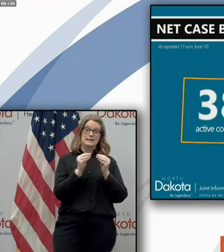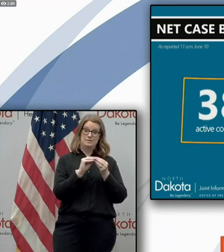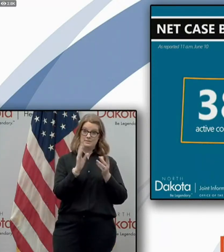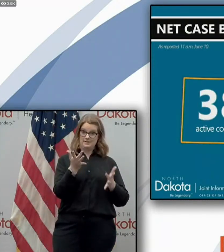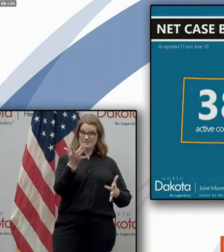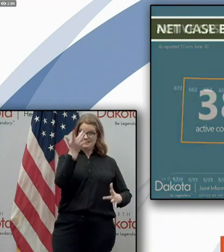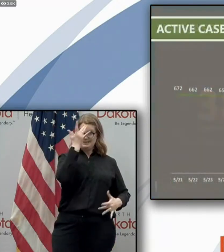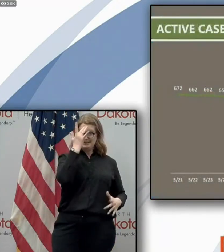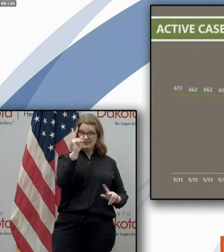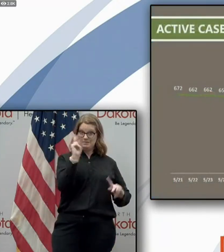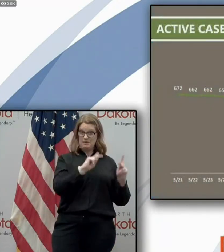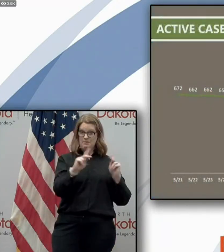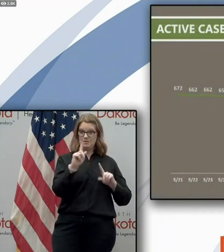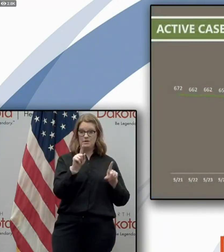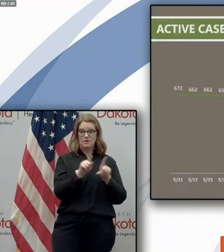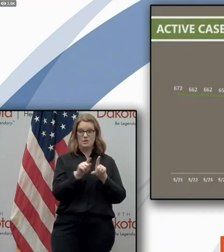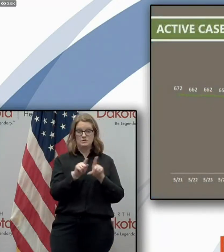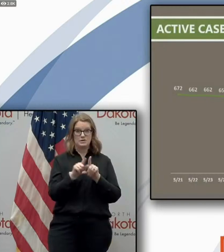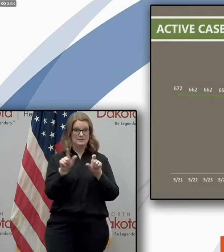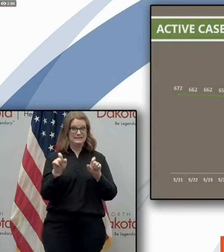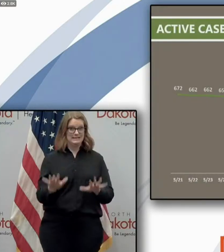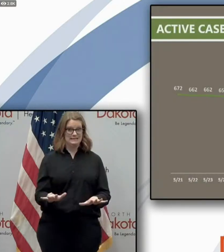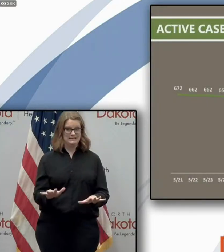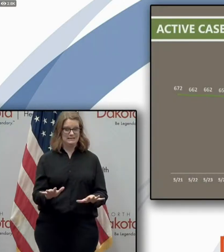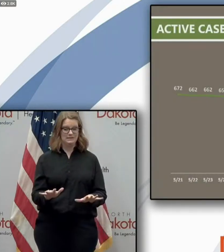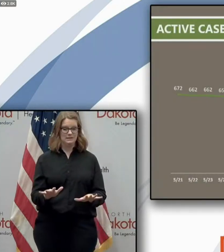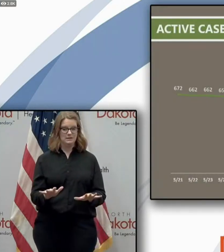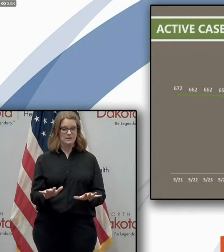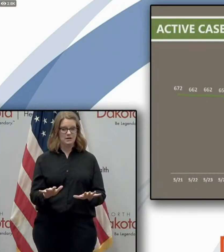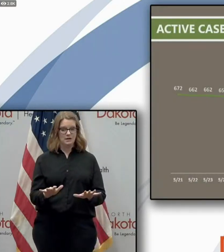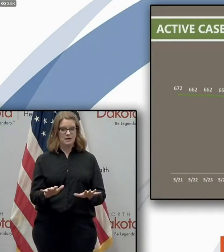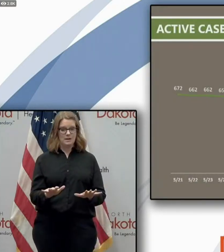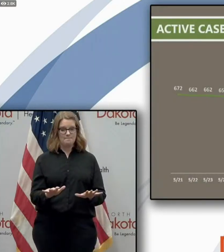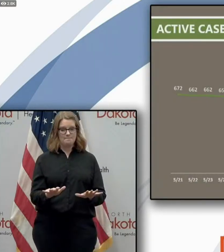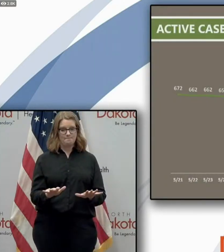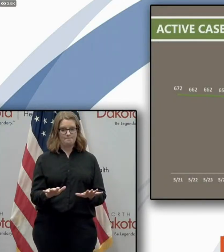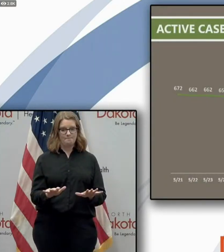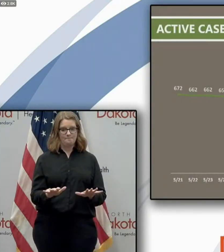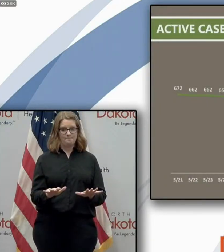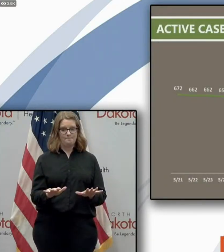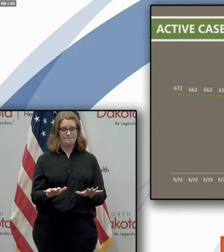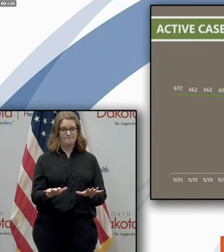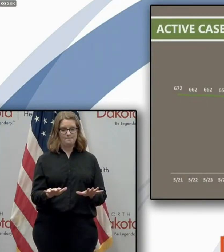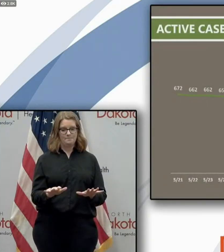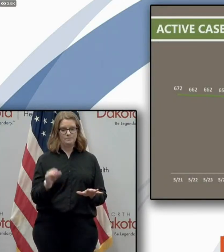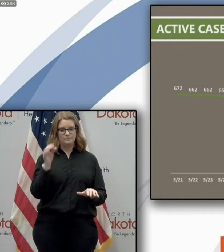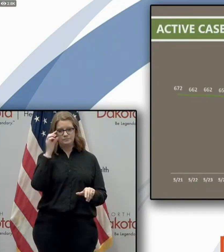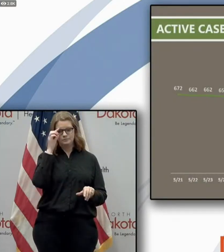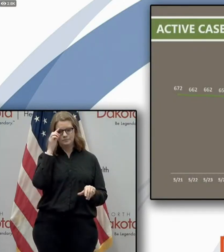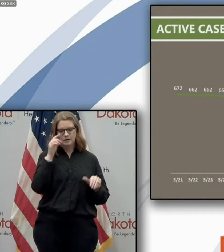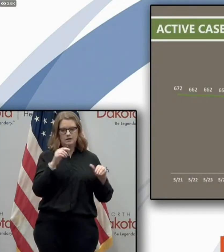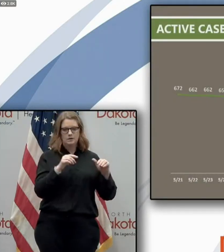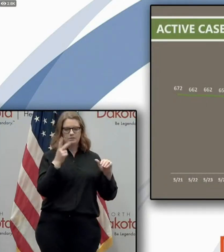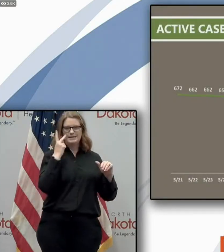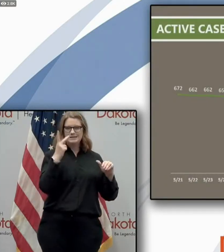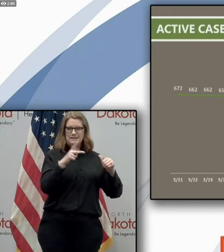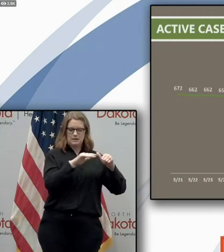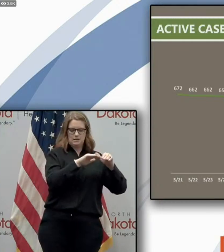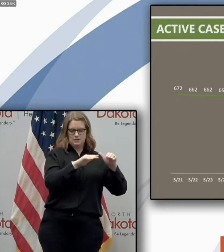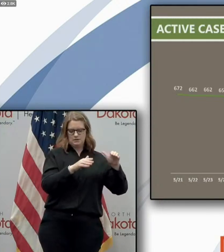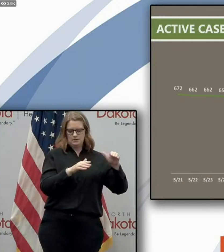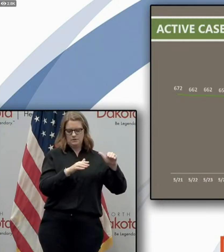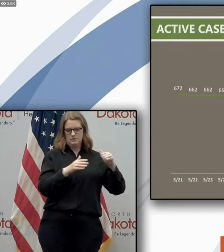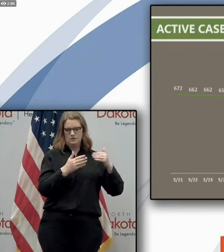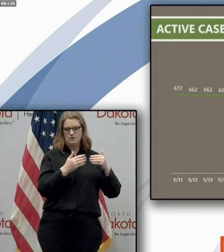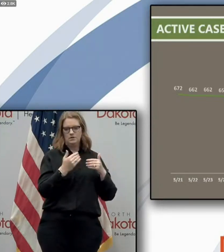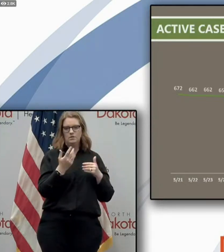in testing, here we can see here that you can see this flattening out. Was close to